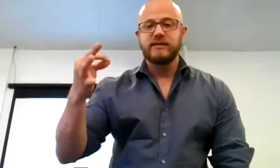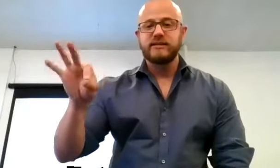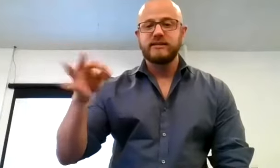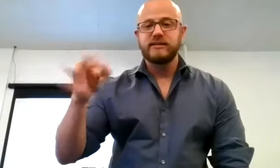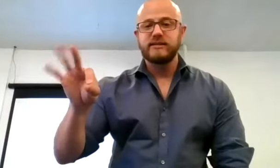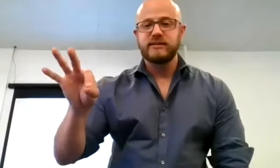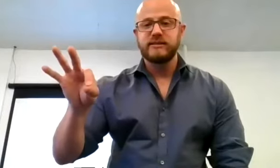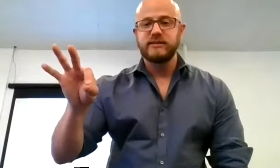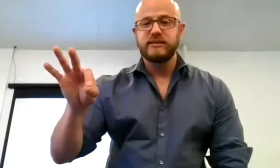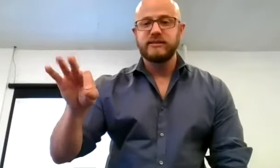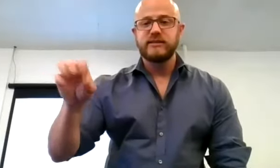19,